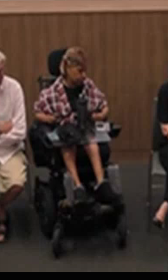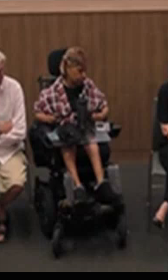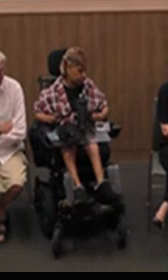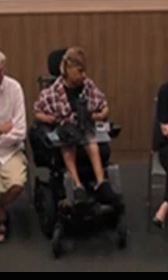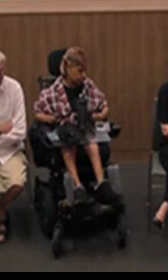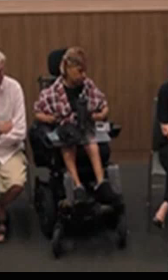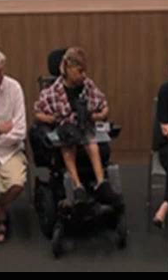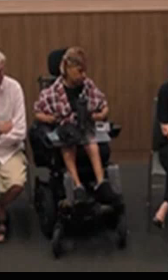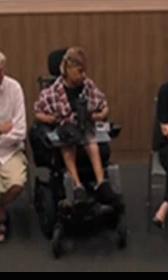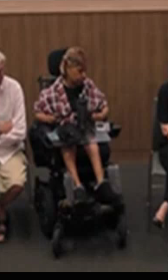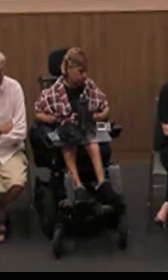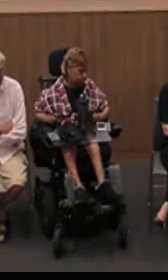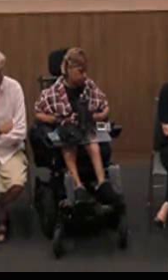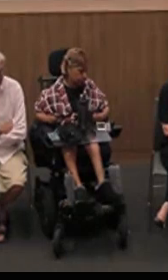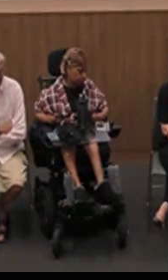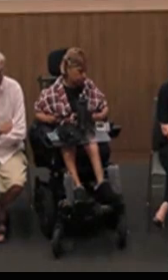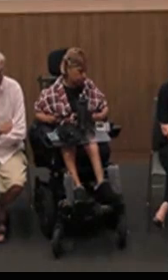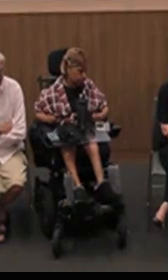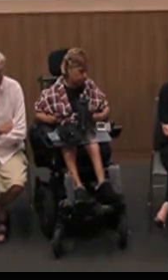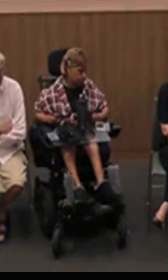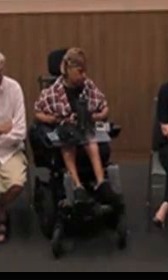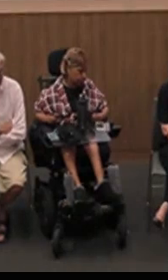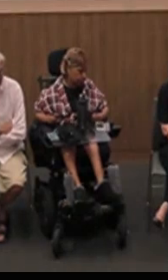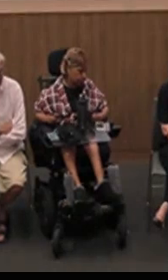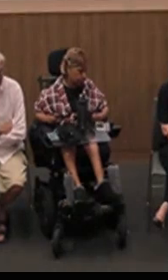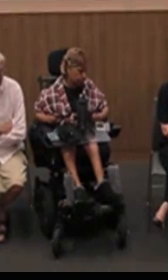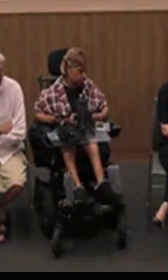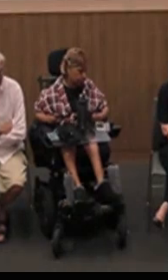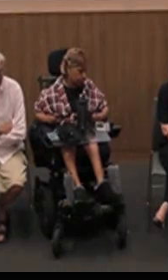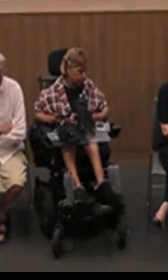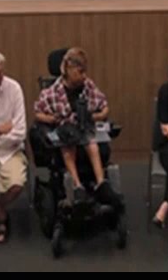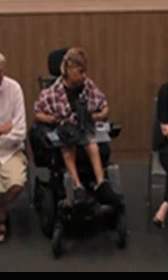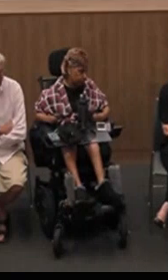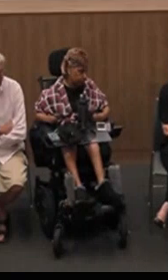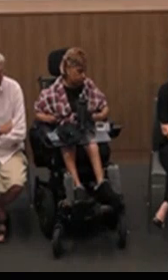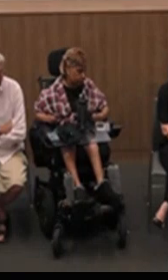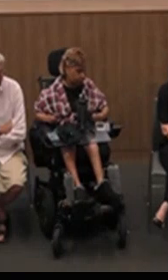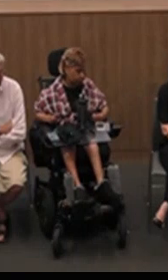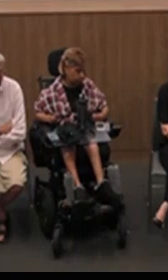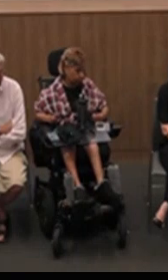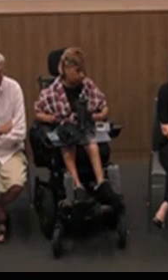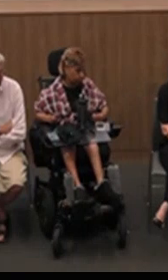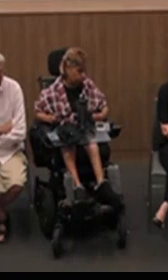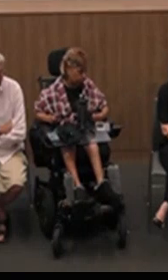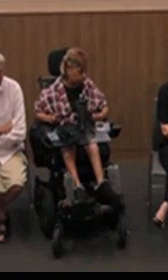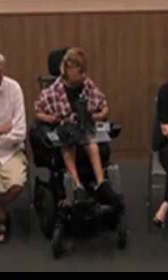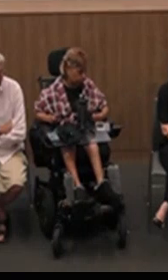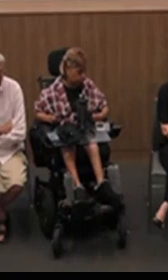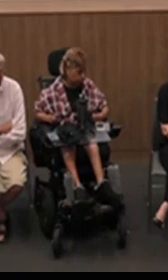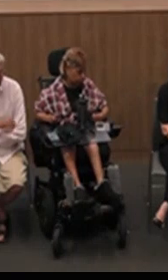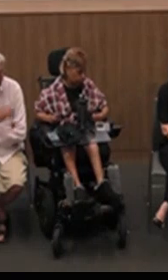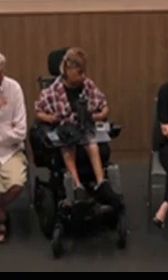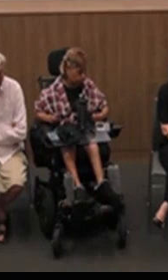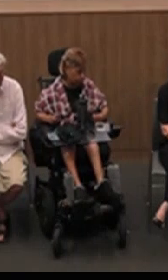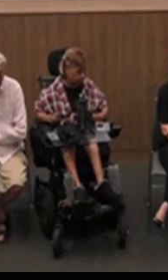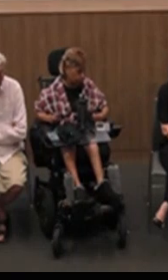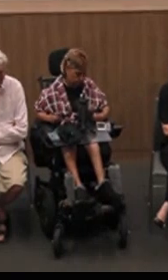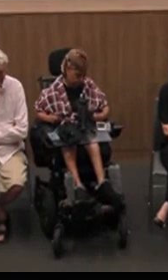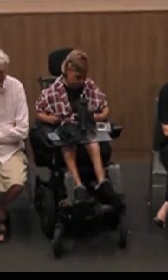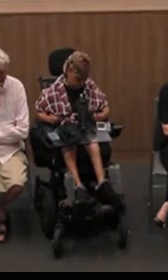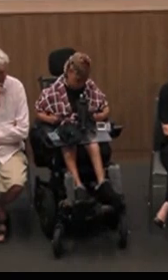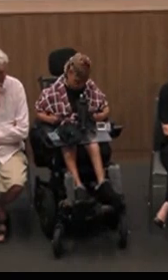be as autonomous as possible in decision making. Rachel is currently the operational co-director for the specialty